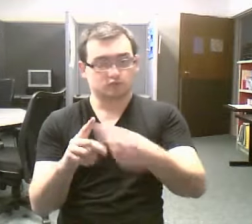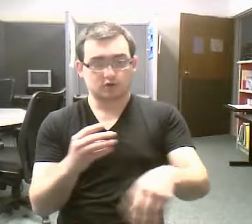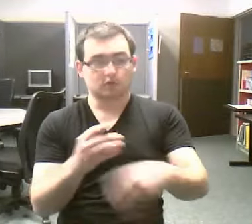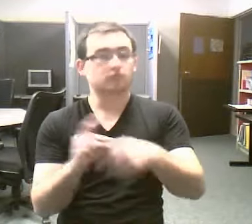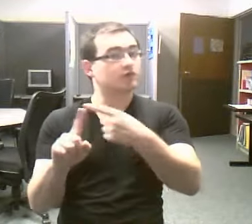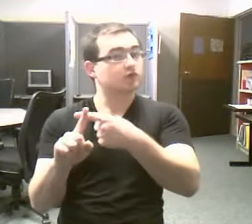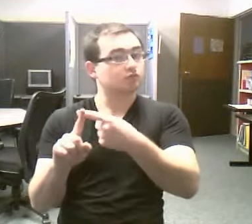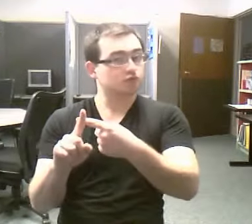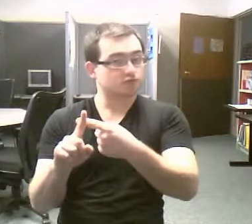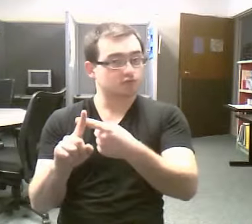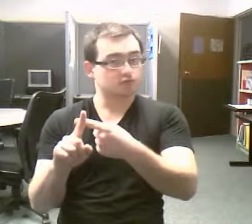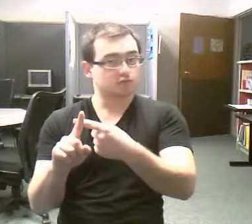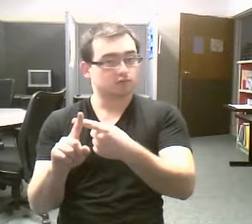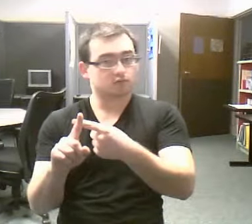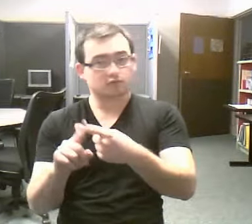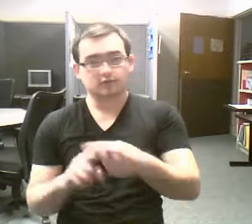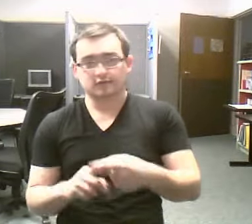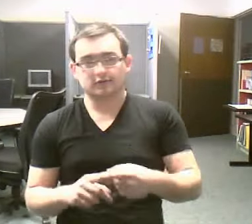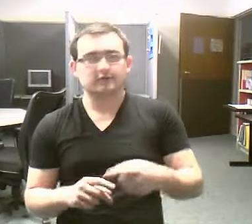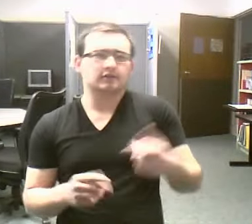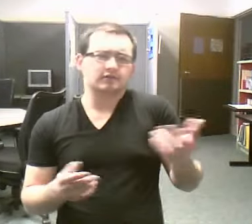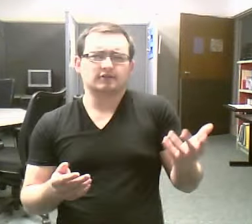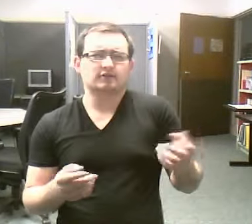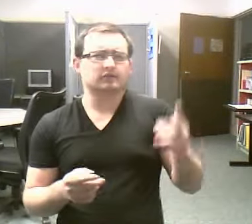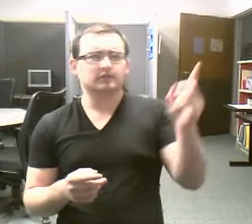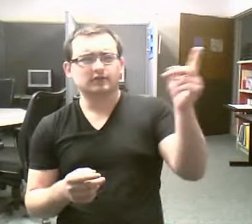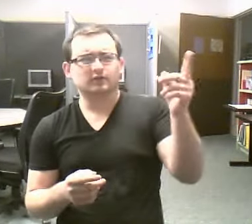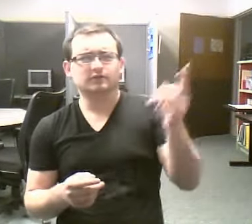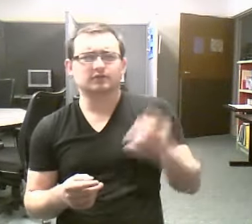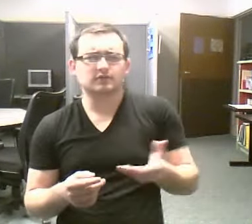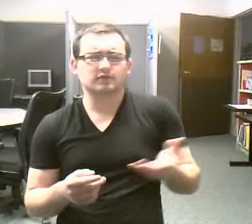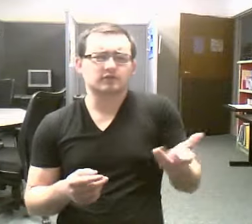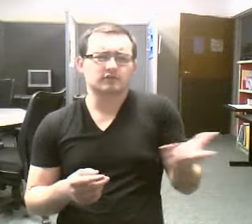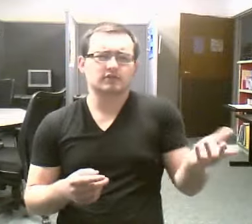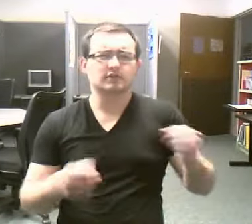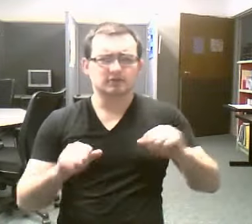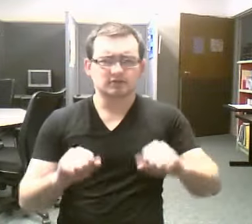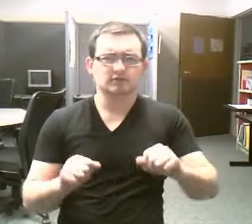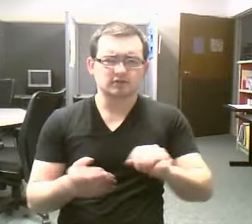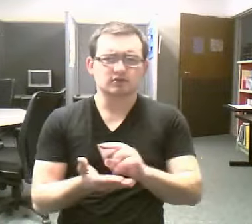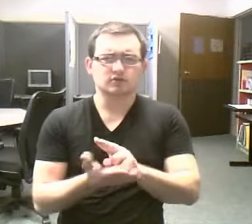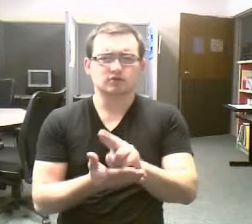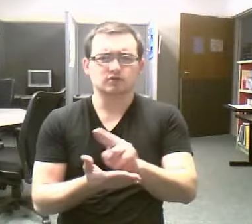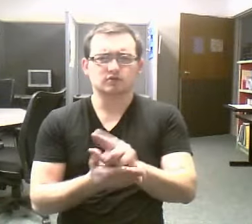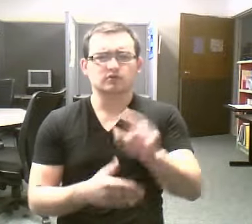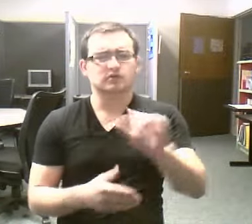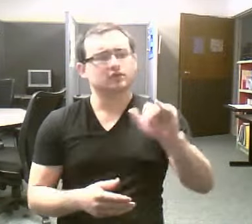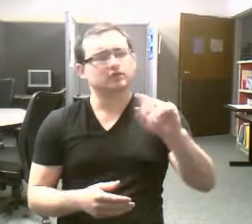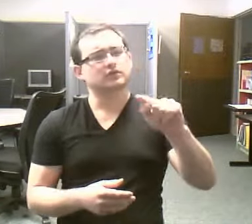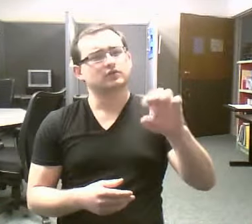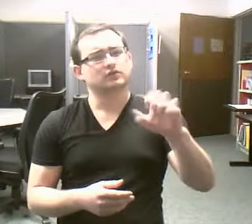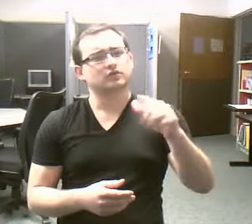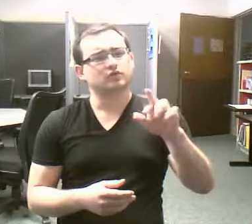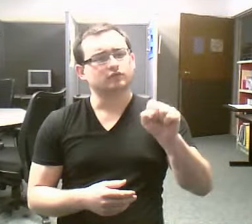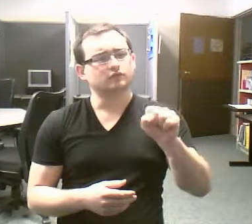These are all applications. So losses, debts, temperatures, but these are